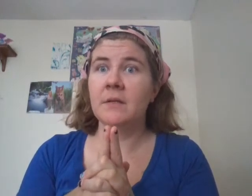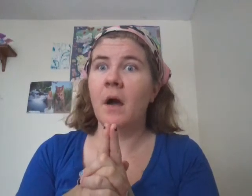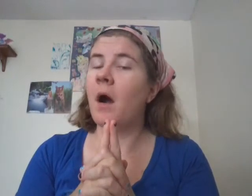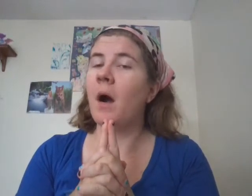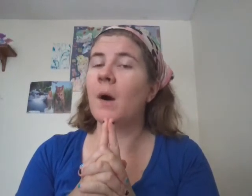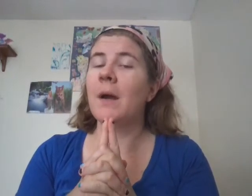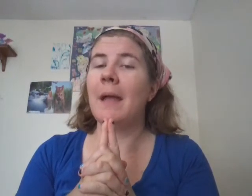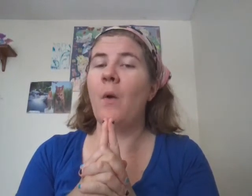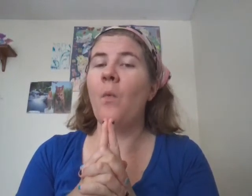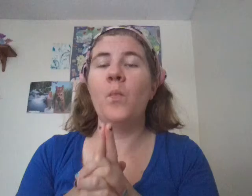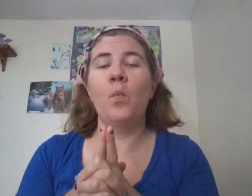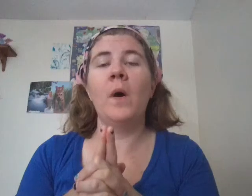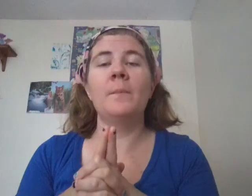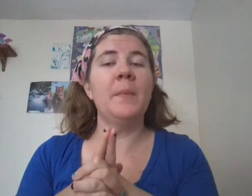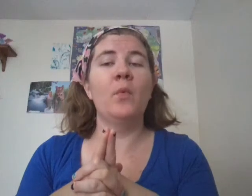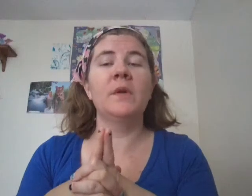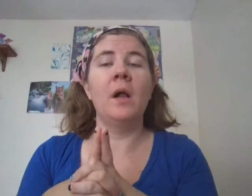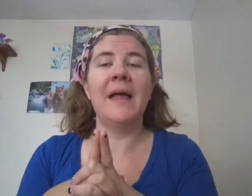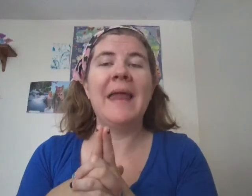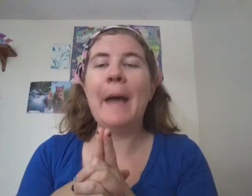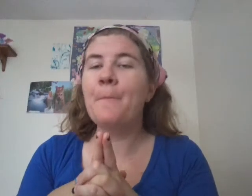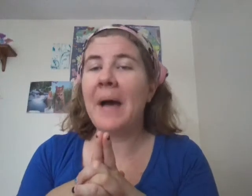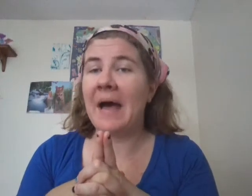are what people would call an empath.